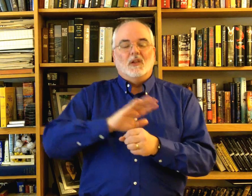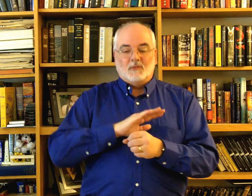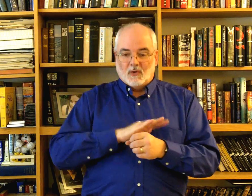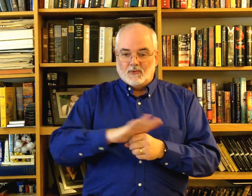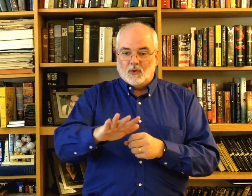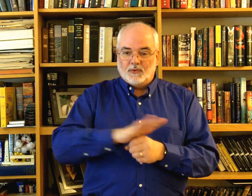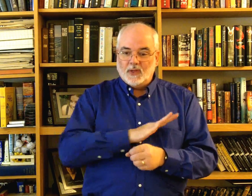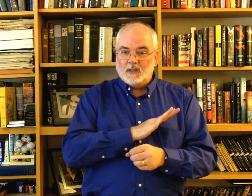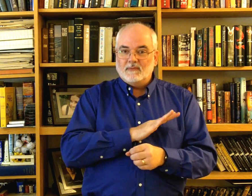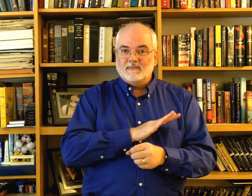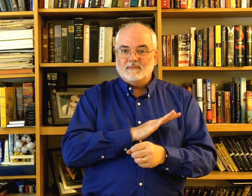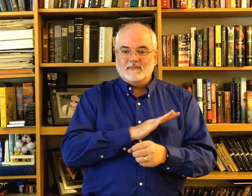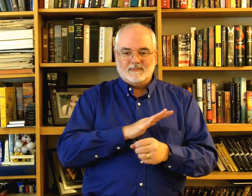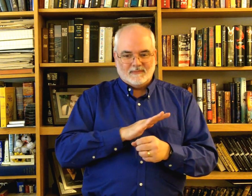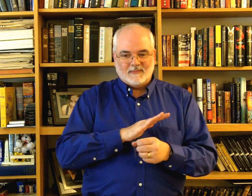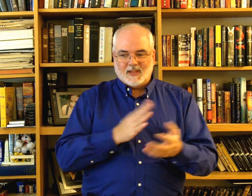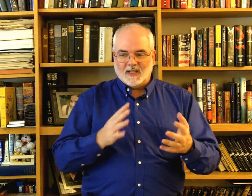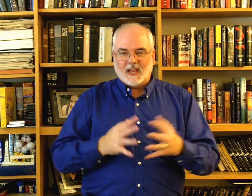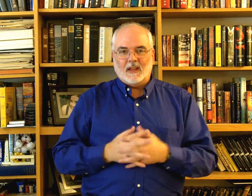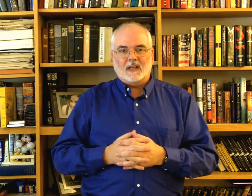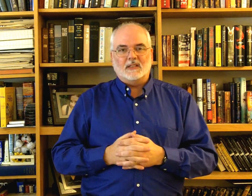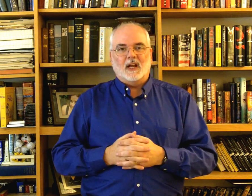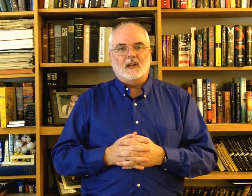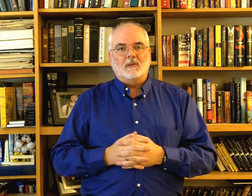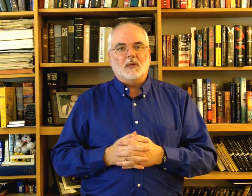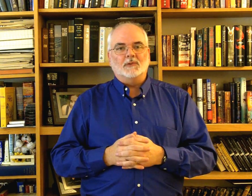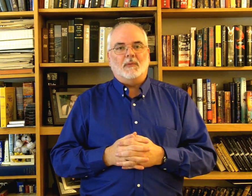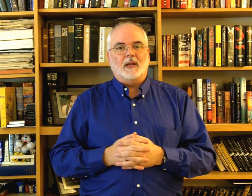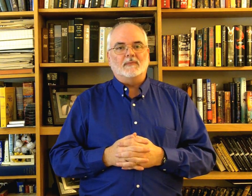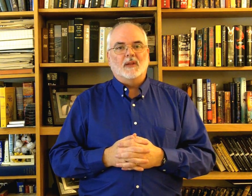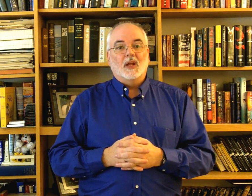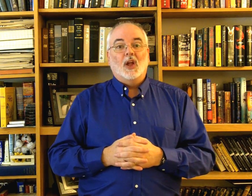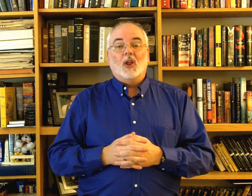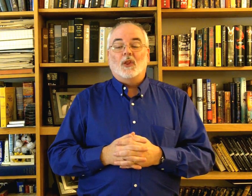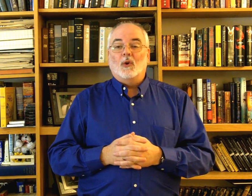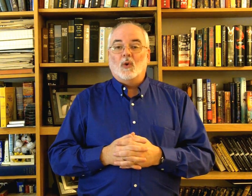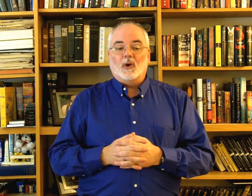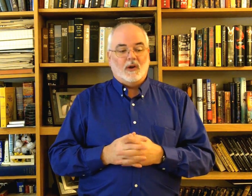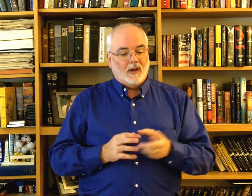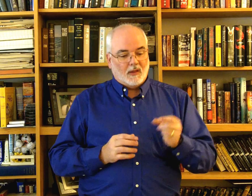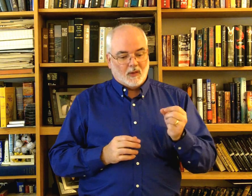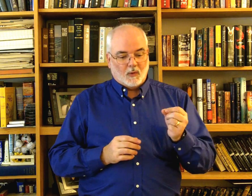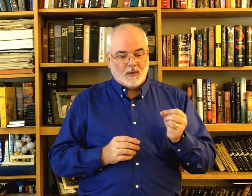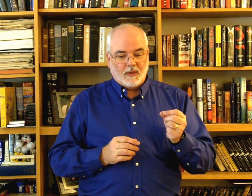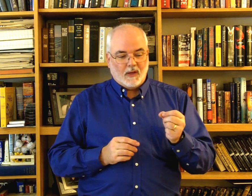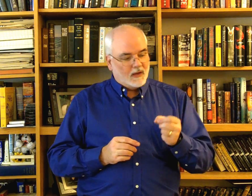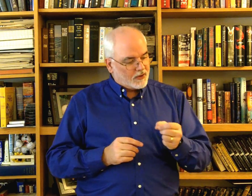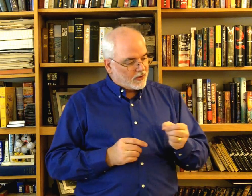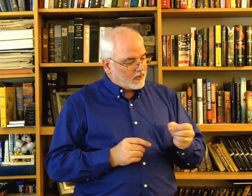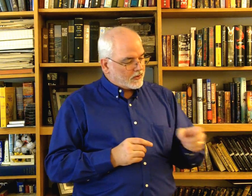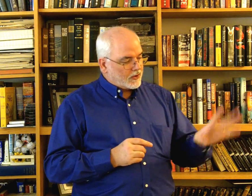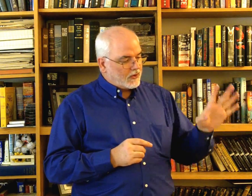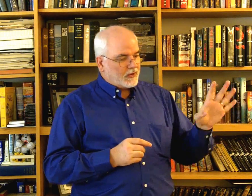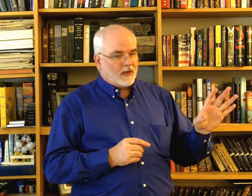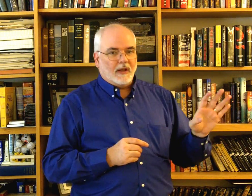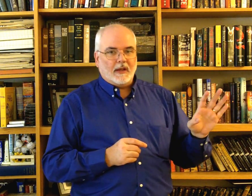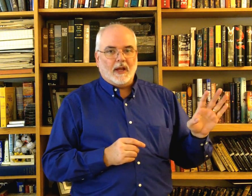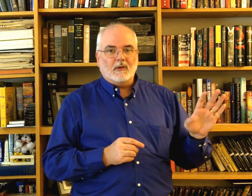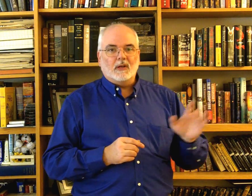So fulfill is how that sign term comes about. The word the, kick it out, don't